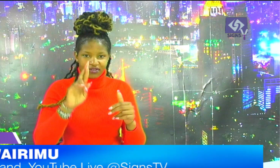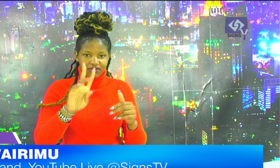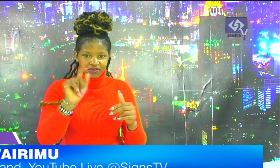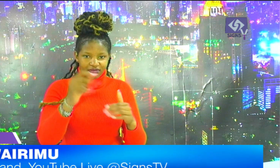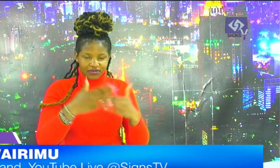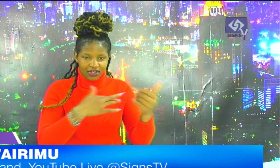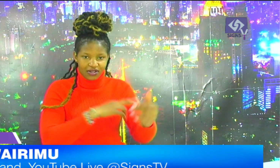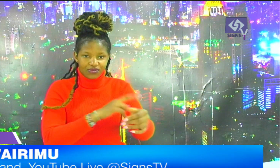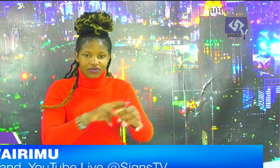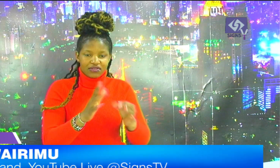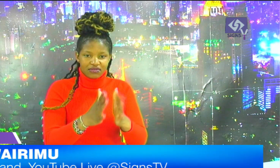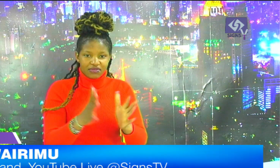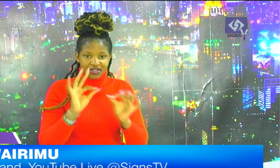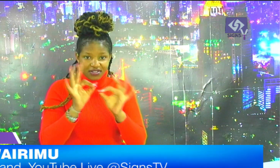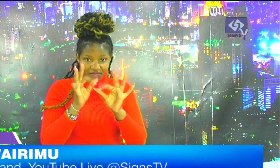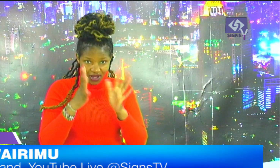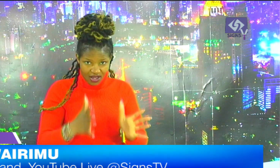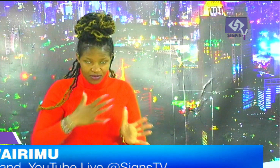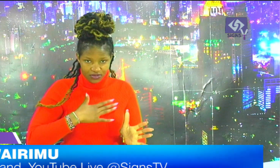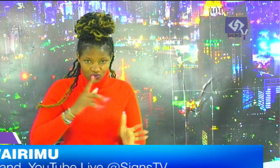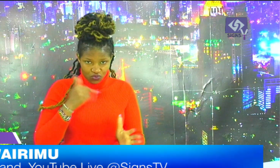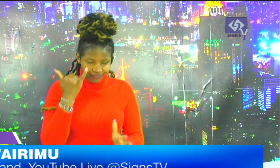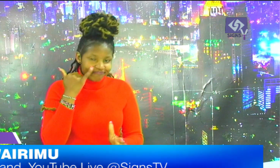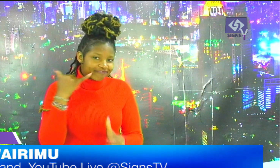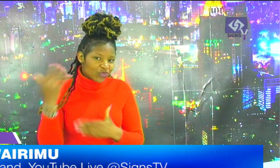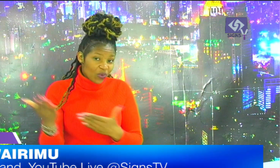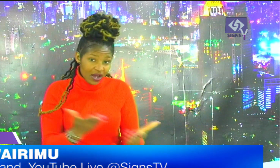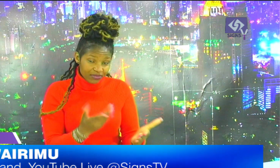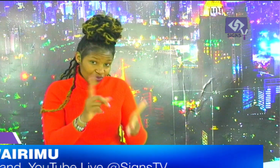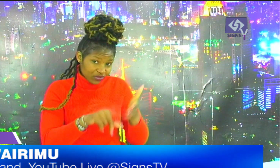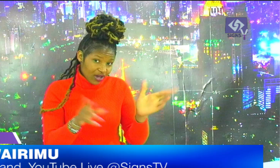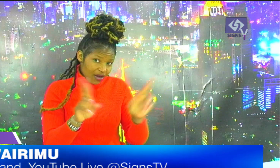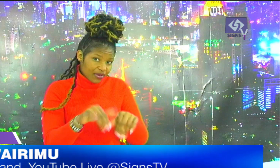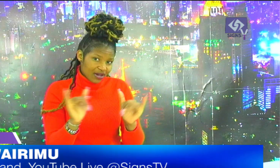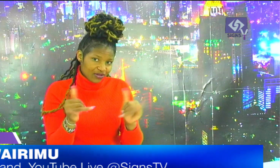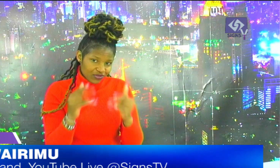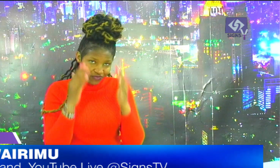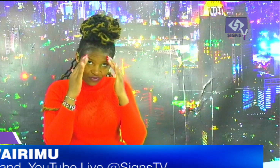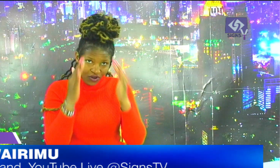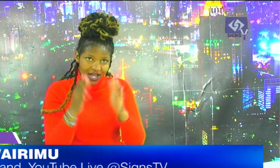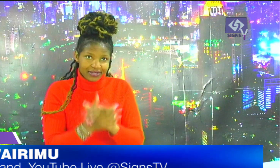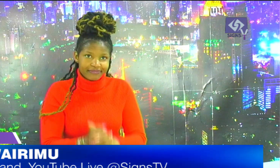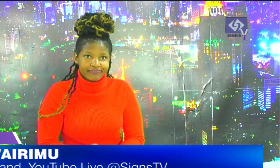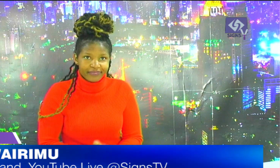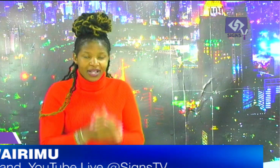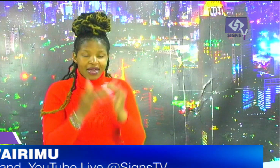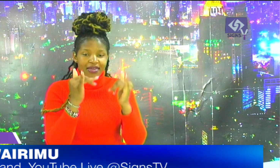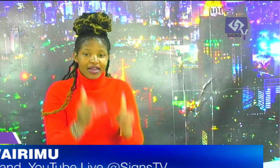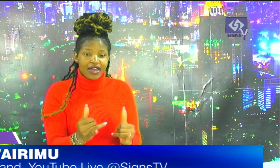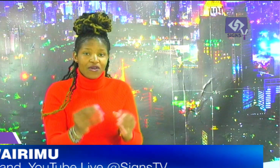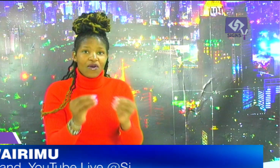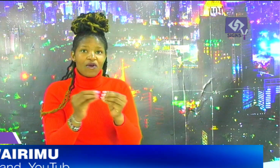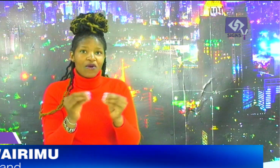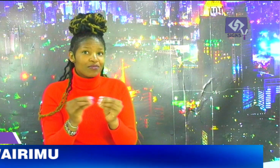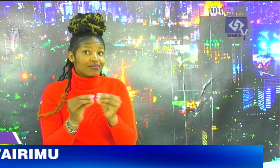Welcome to Science TV News at 1 p.m. You are with me, Ruth WAIRIMU. My sign language interpreter voicing is Jedida Wafula.